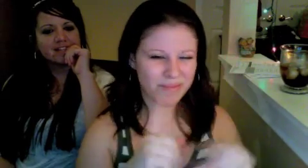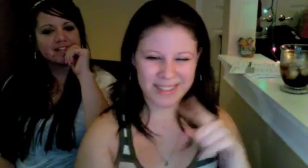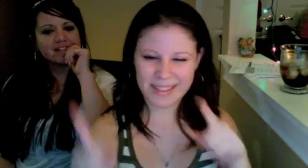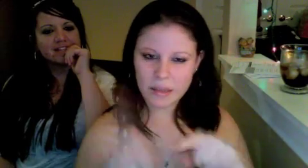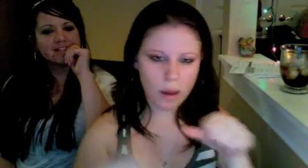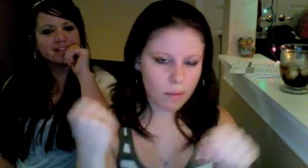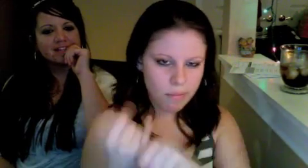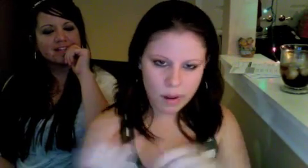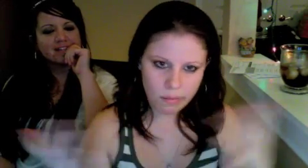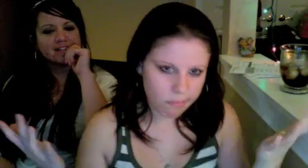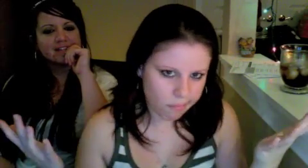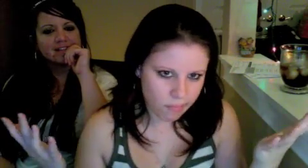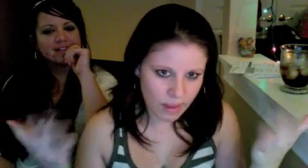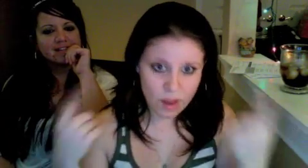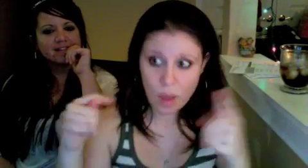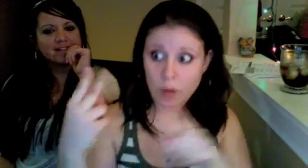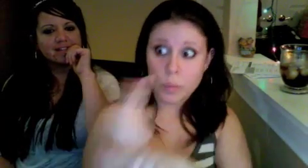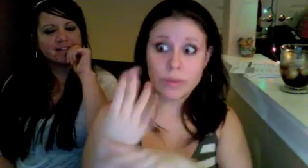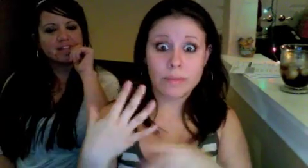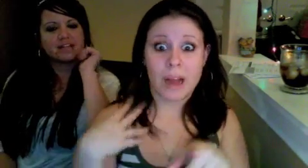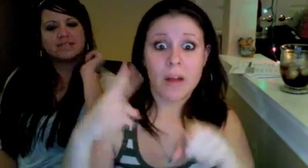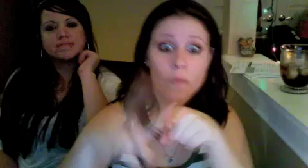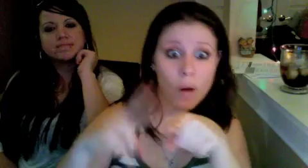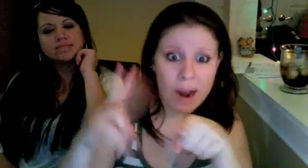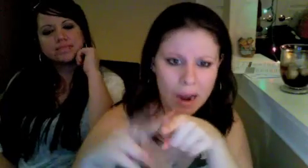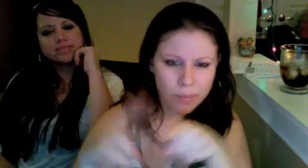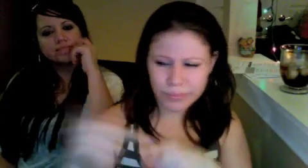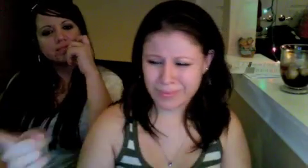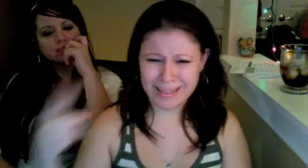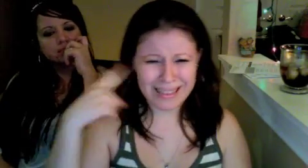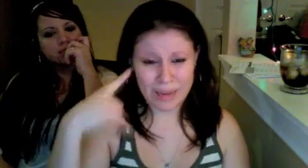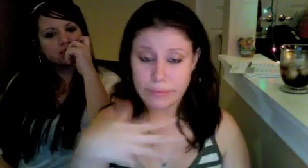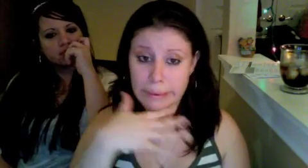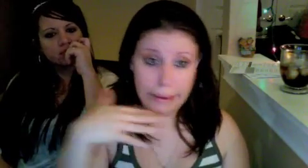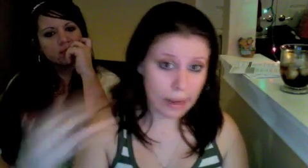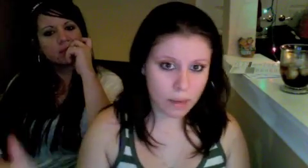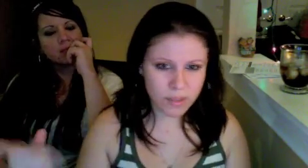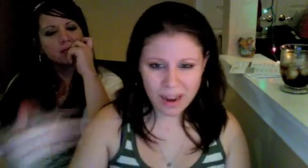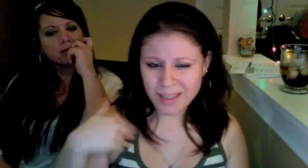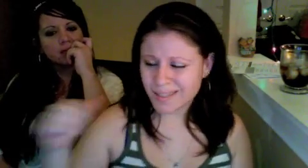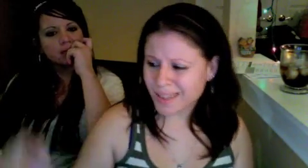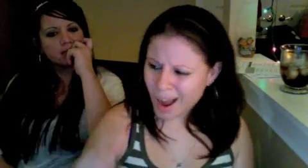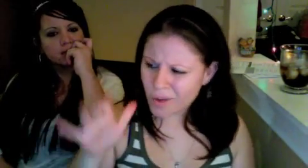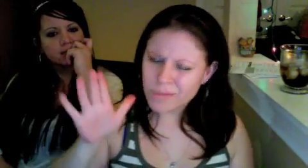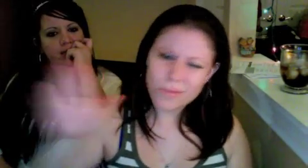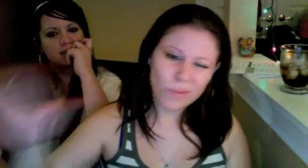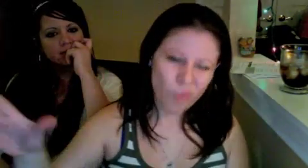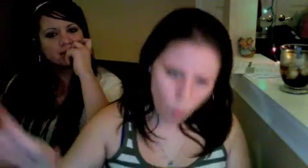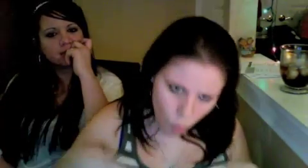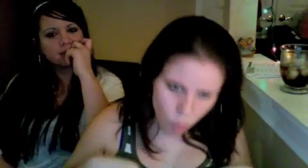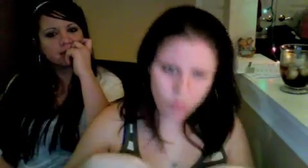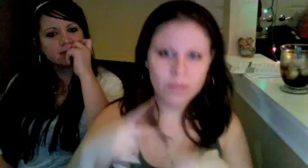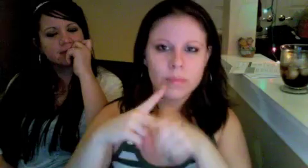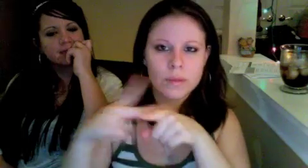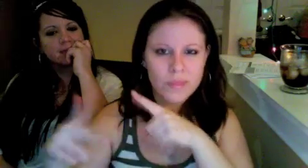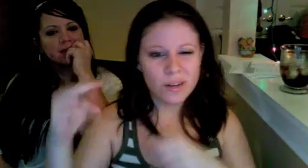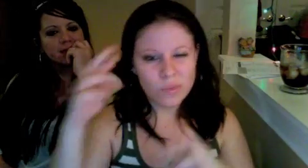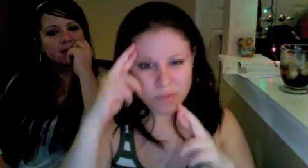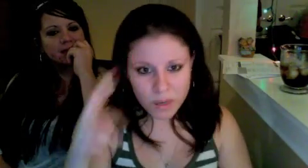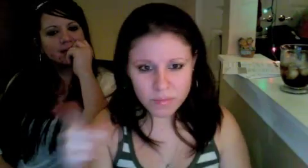trying to copy, but when they tried to use her vocab, they sounded sloppy. She had a style all her own, respectful and pure. I was sick in the head